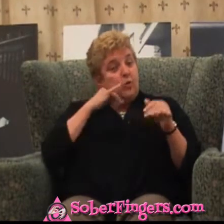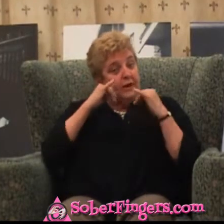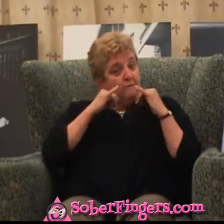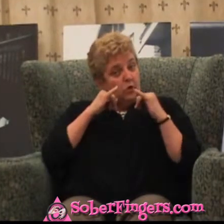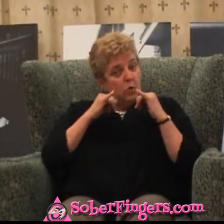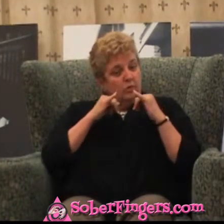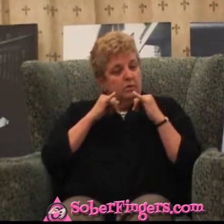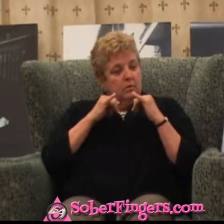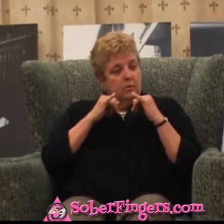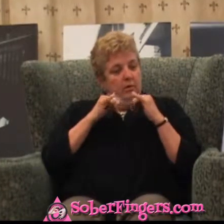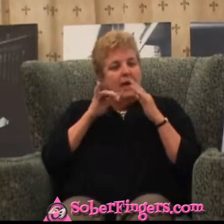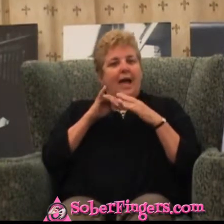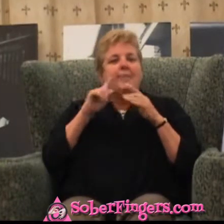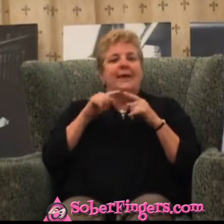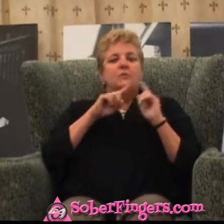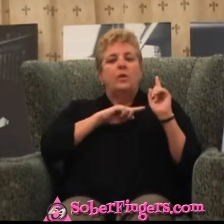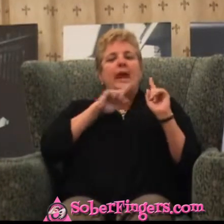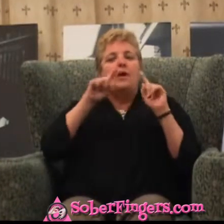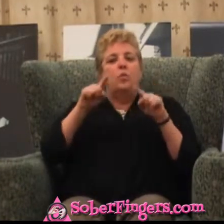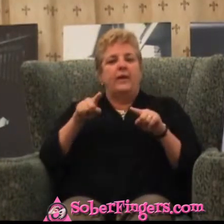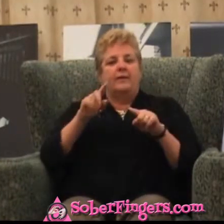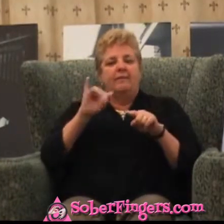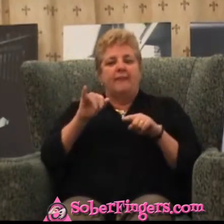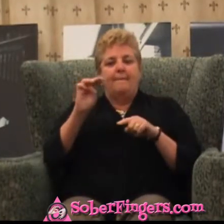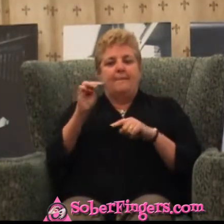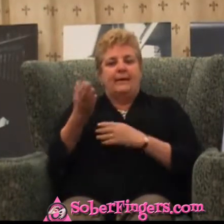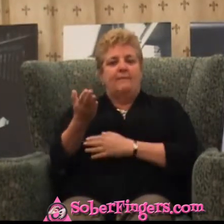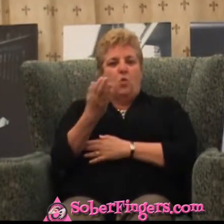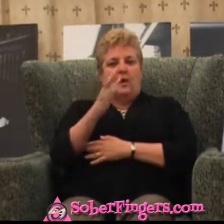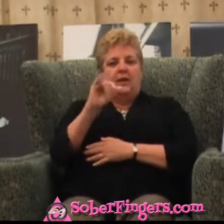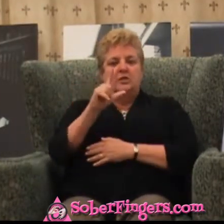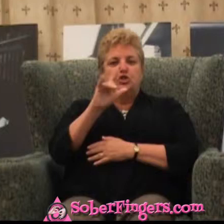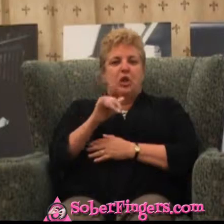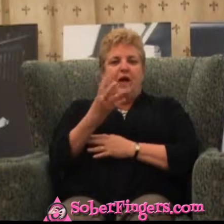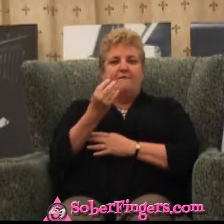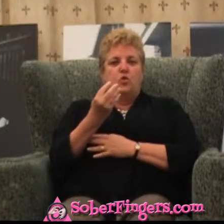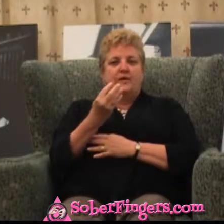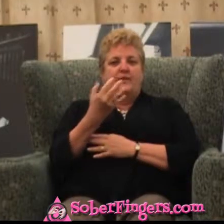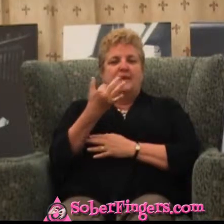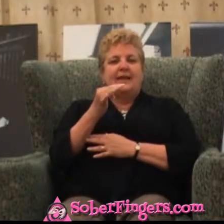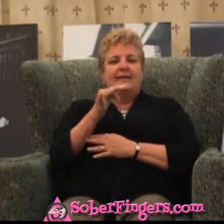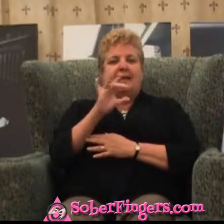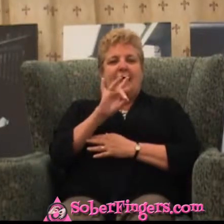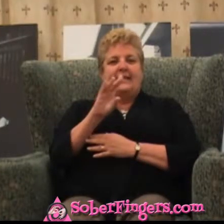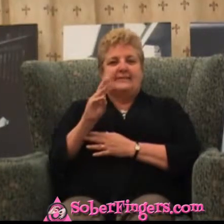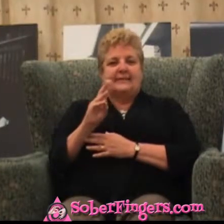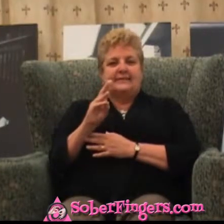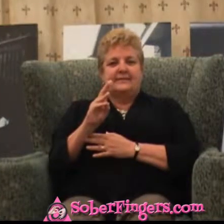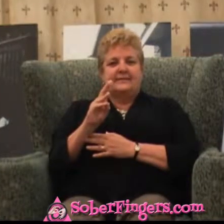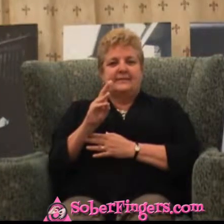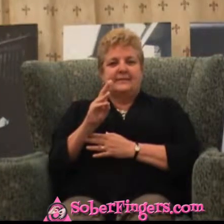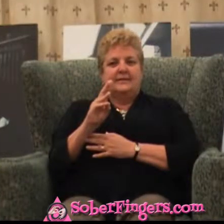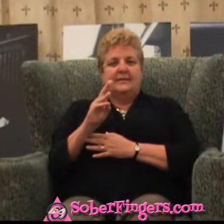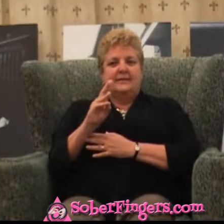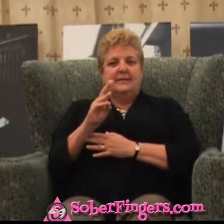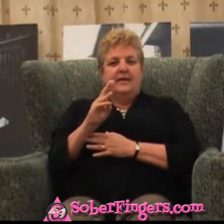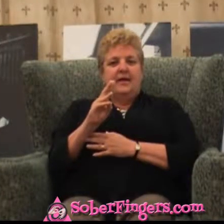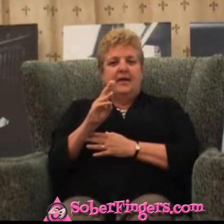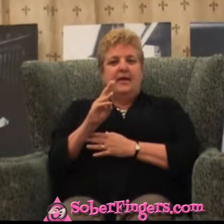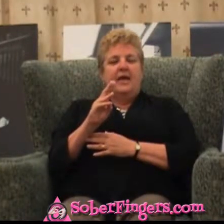when I went to the Harbor Light Center that Monday morning on July the 14th of 1986, in the state I described to you at the beginning of this